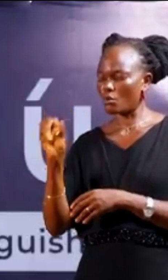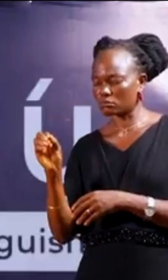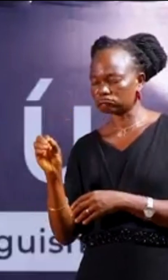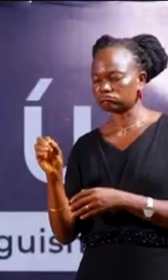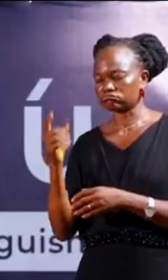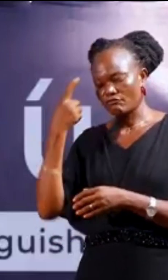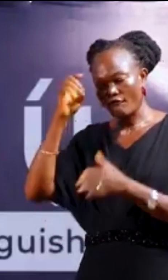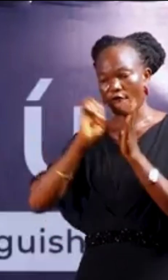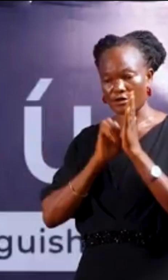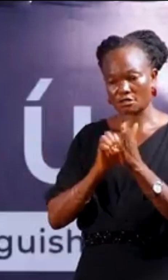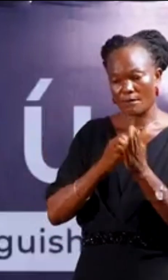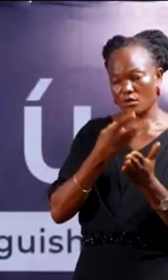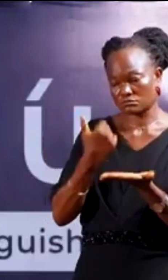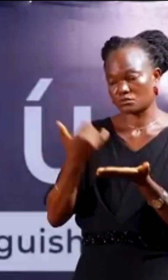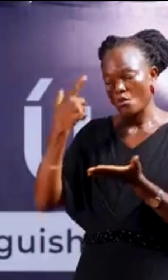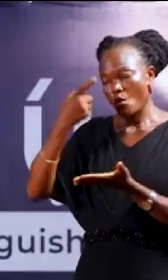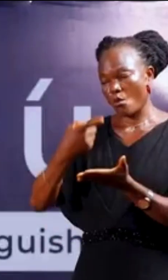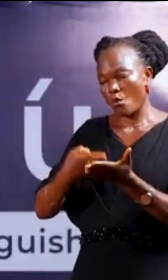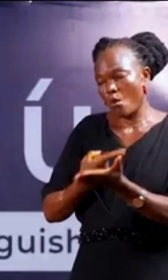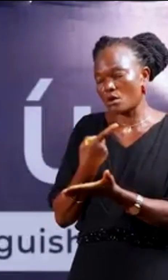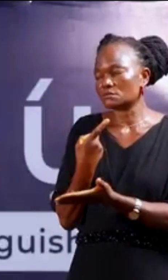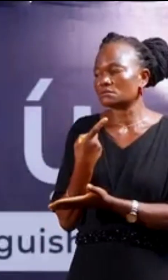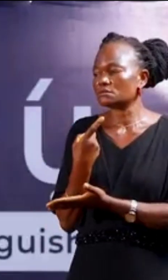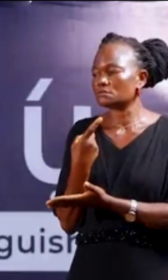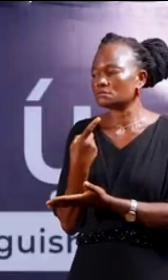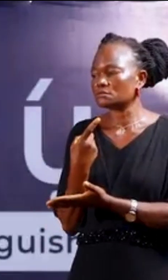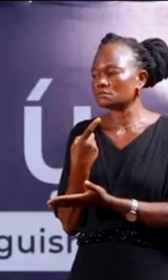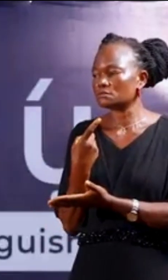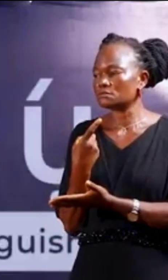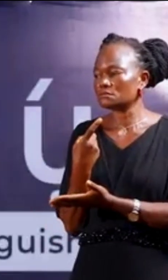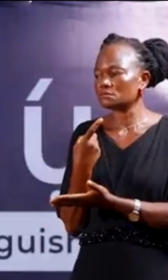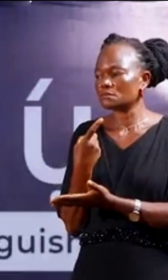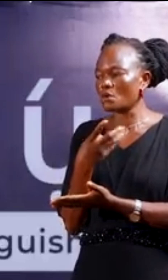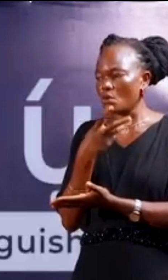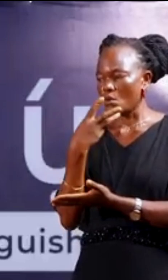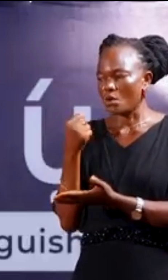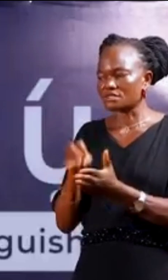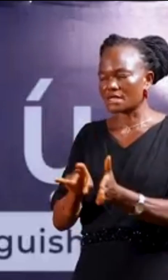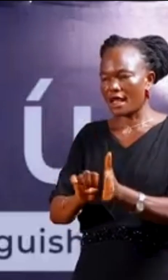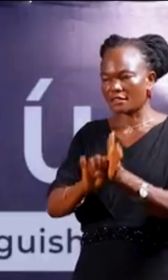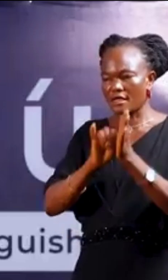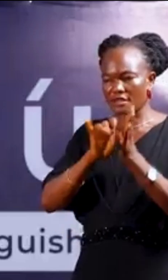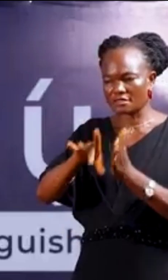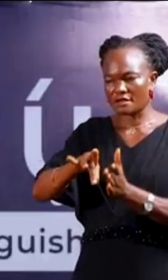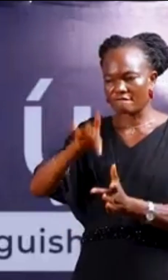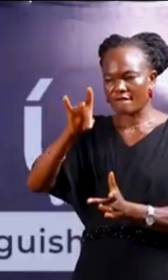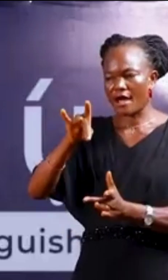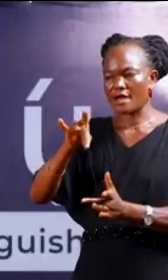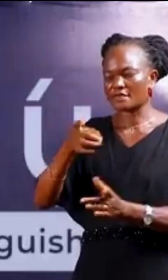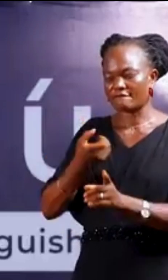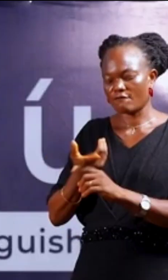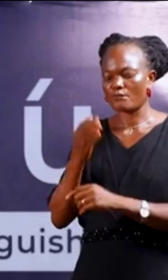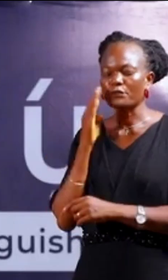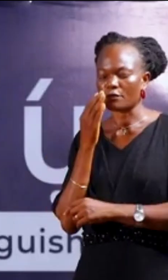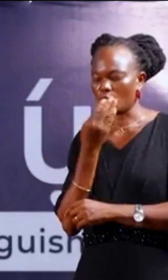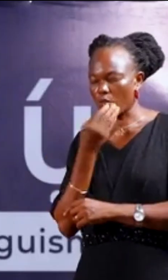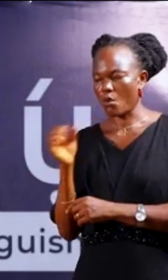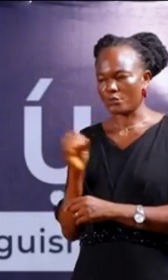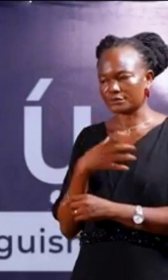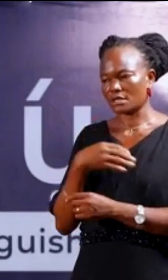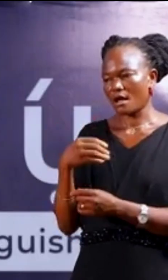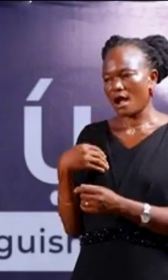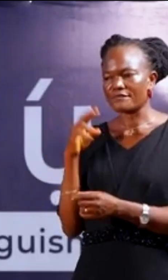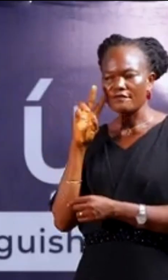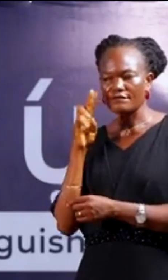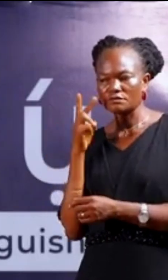Igbo diet, was one-pot soup, was identified as Igbo in origin. The vegetal